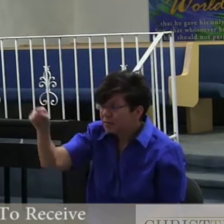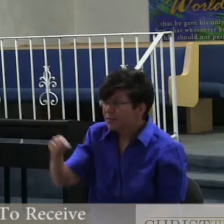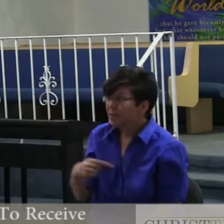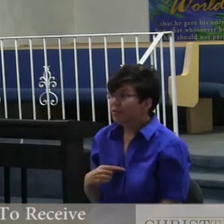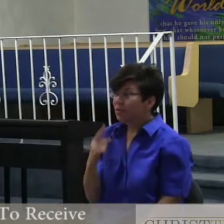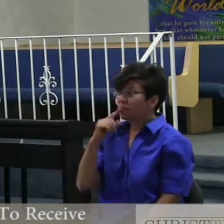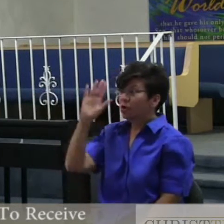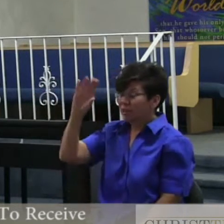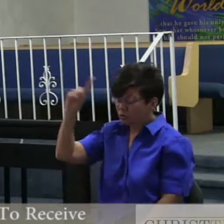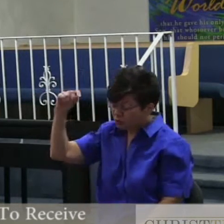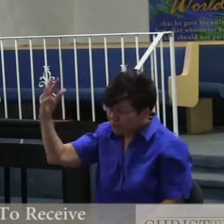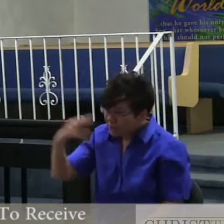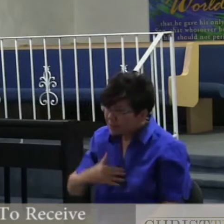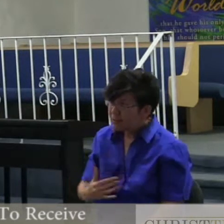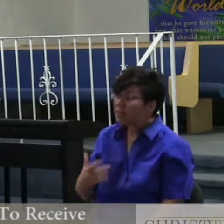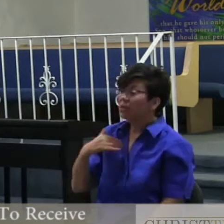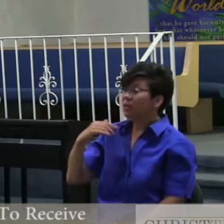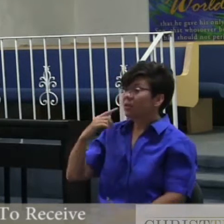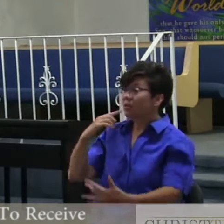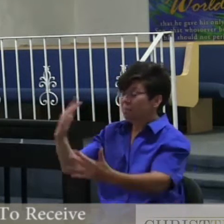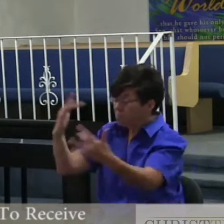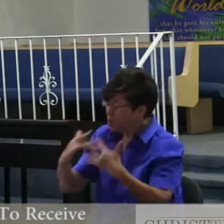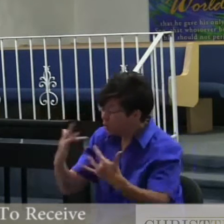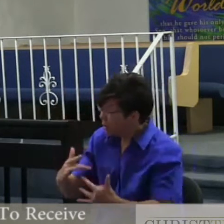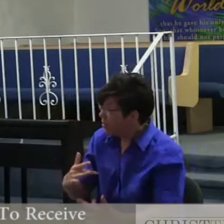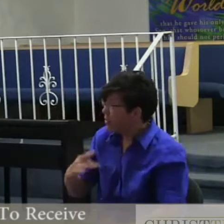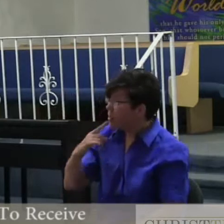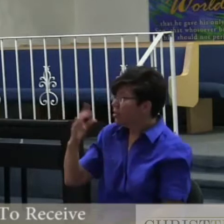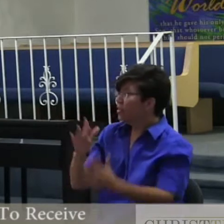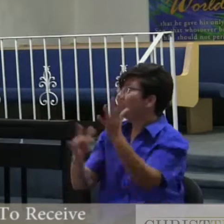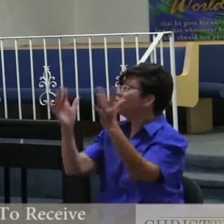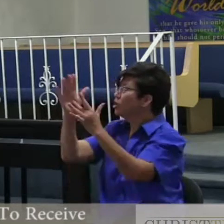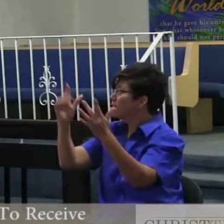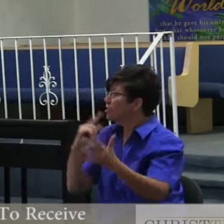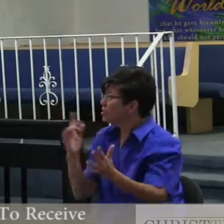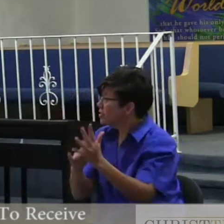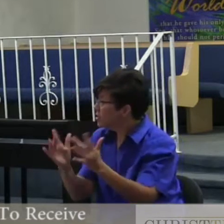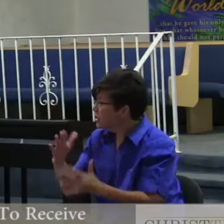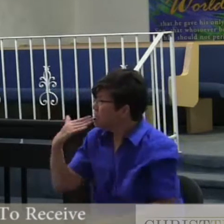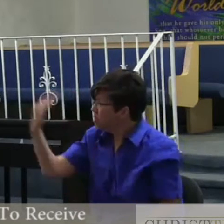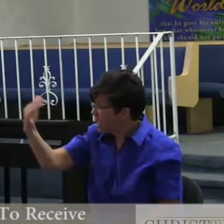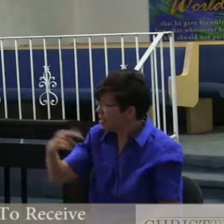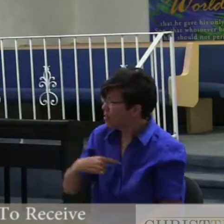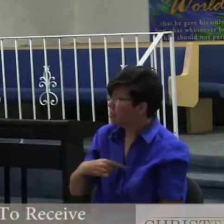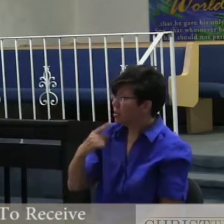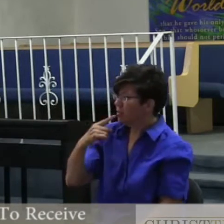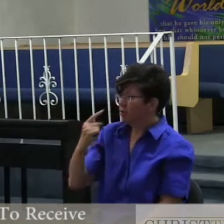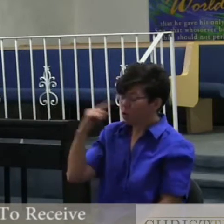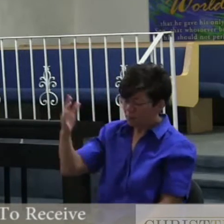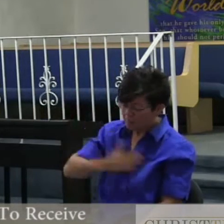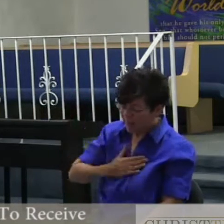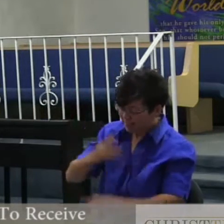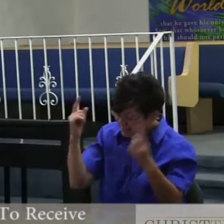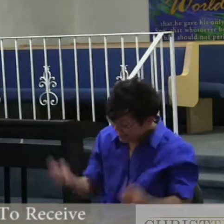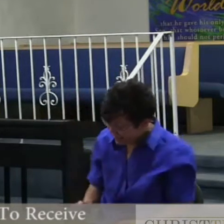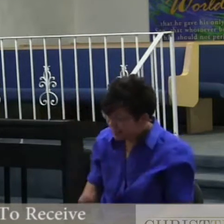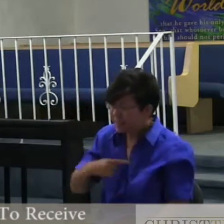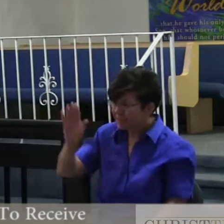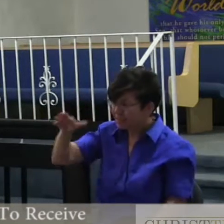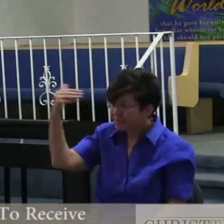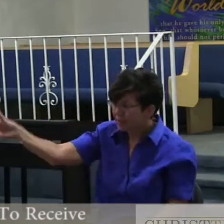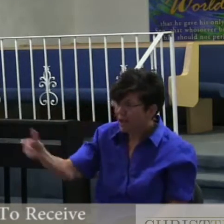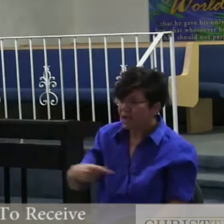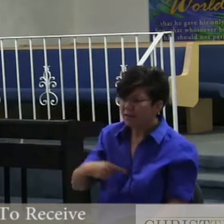for his love. It's worth it. It's worth it that Jesus died on the cross for my sins. He's worthy.